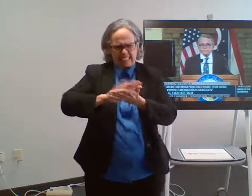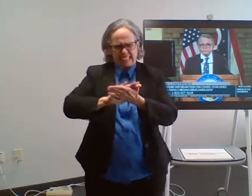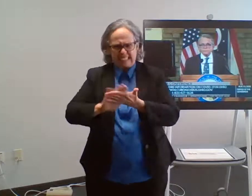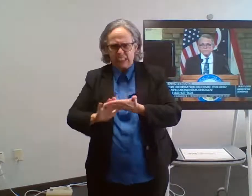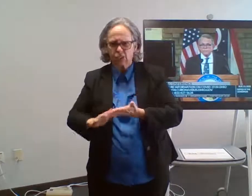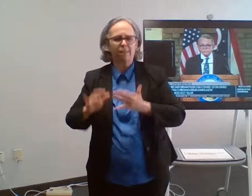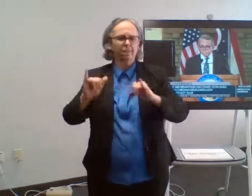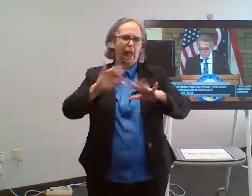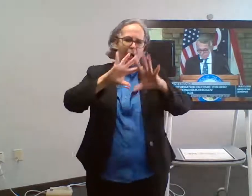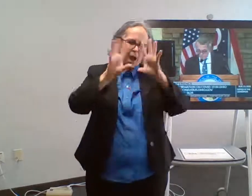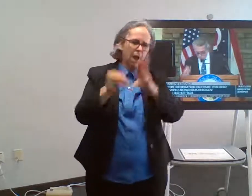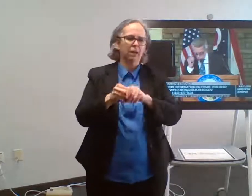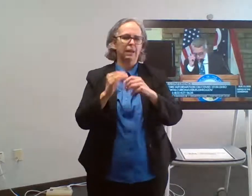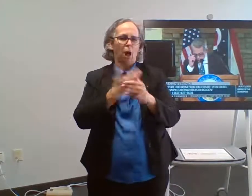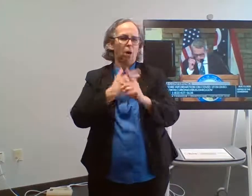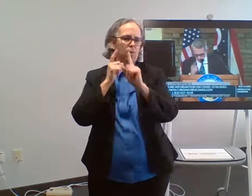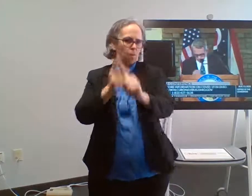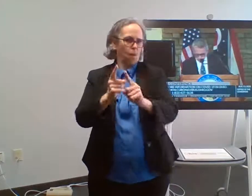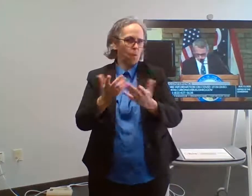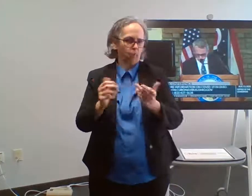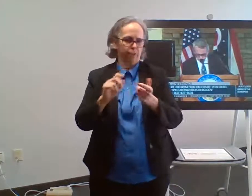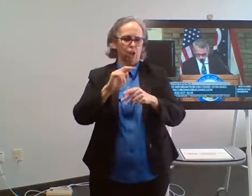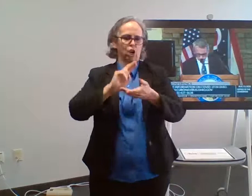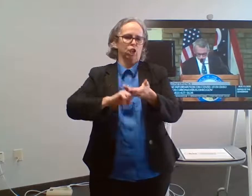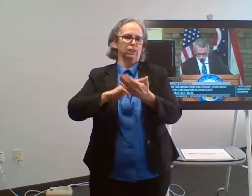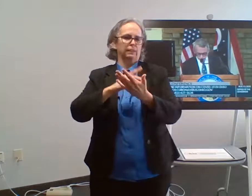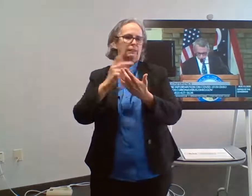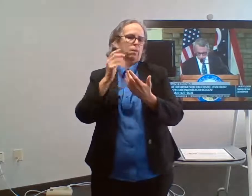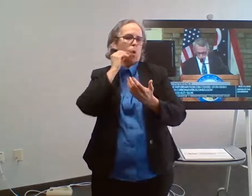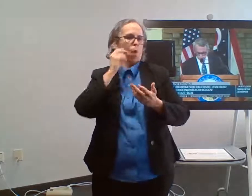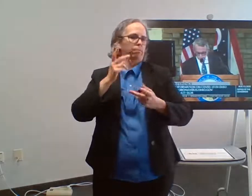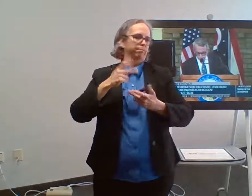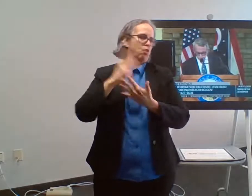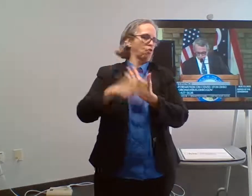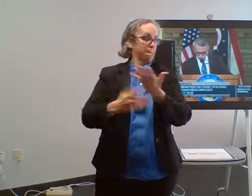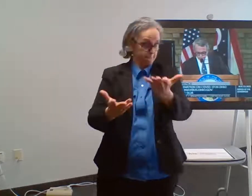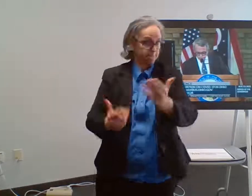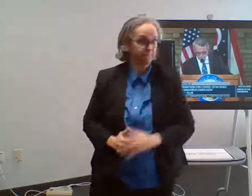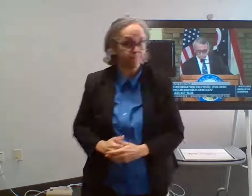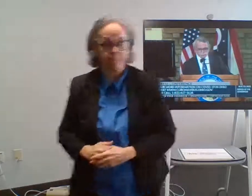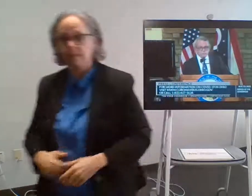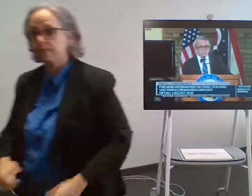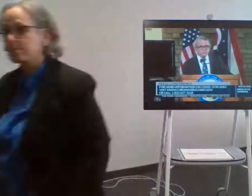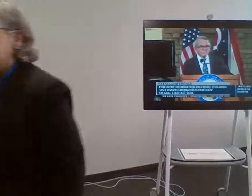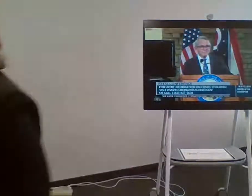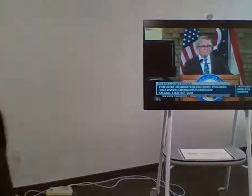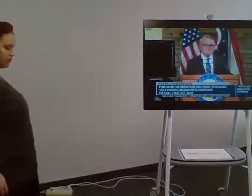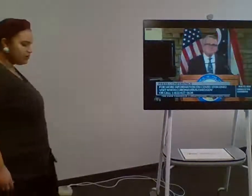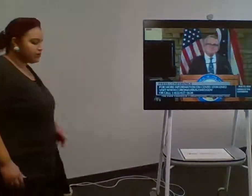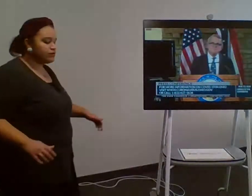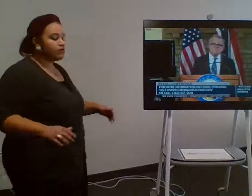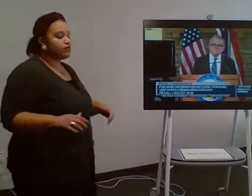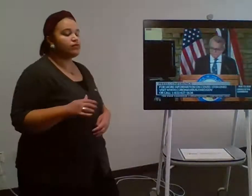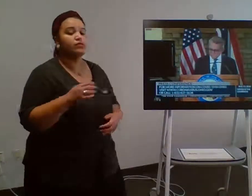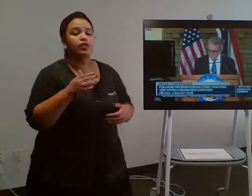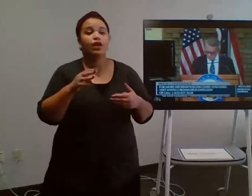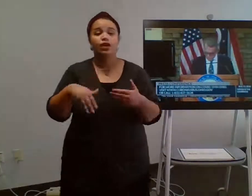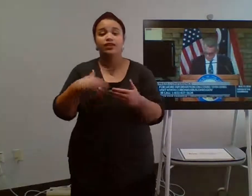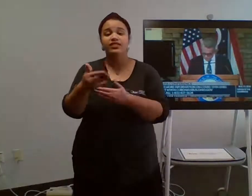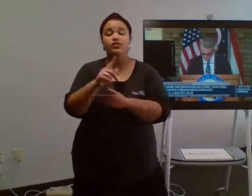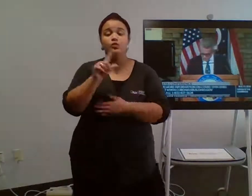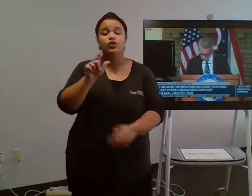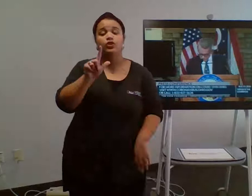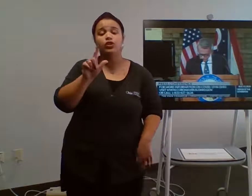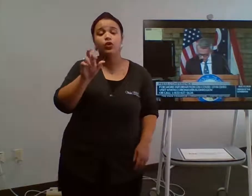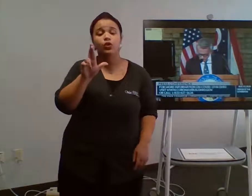Next question is from Laura Queso at WKYC in Cleveland. Good afternoon, Governor. I'd like to talk about the state mask